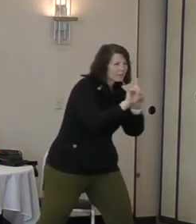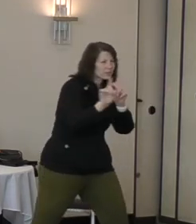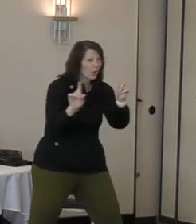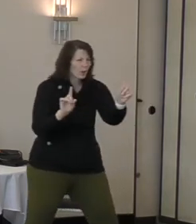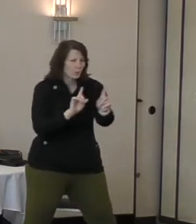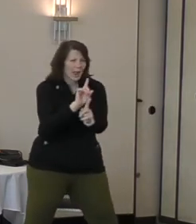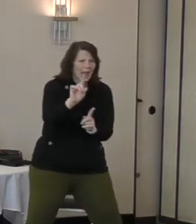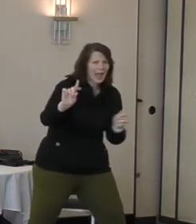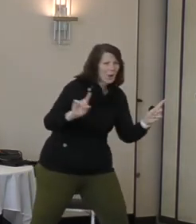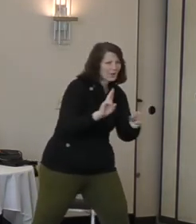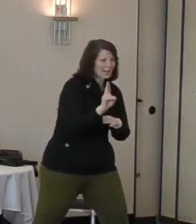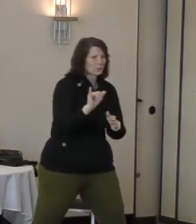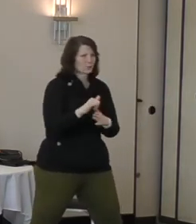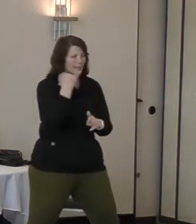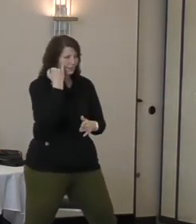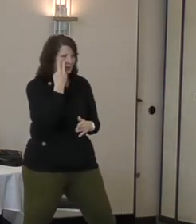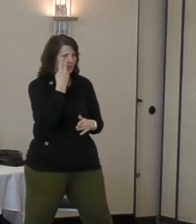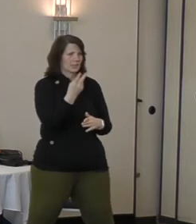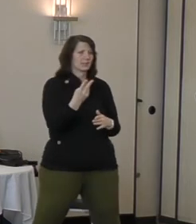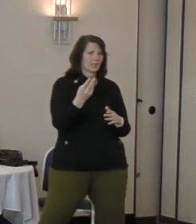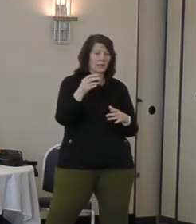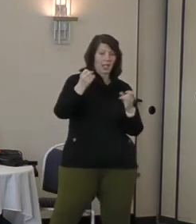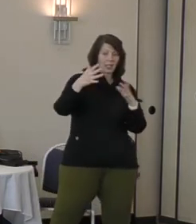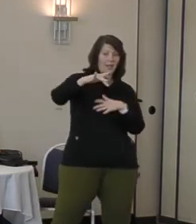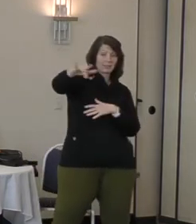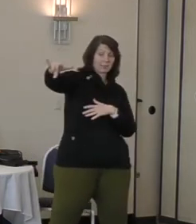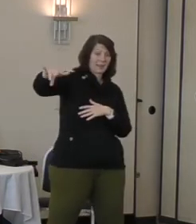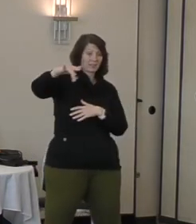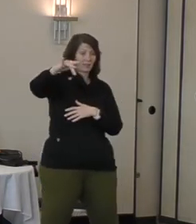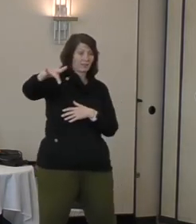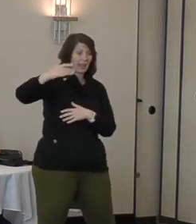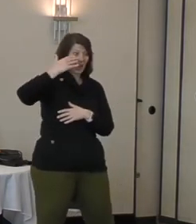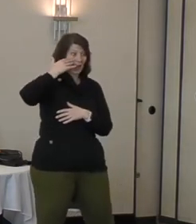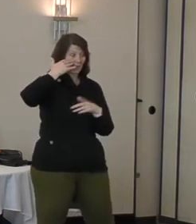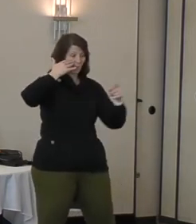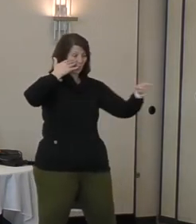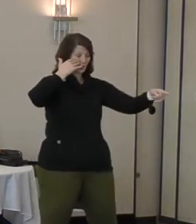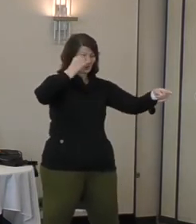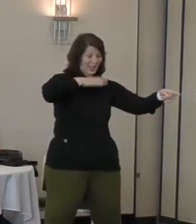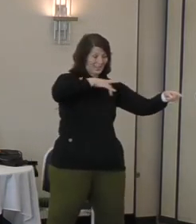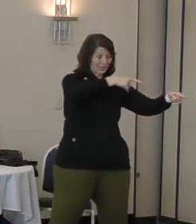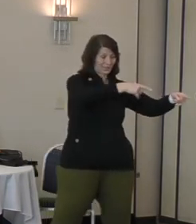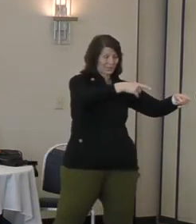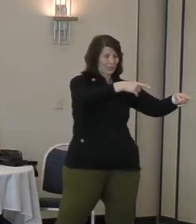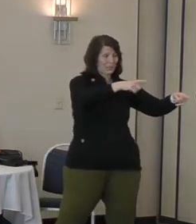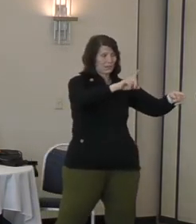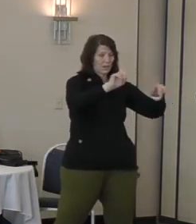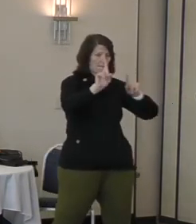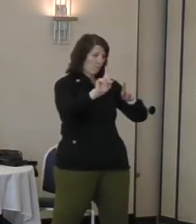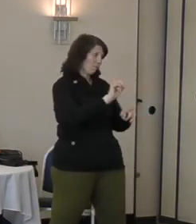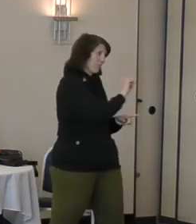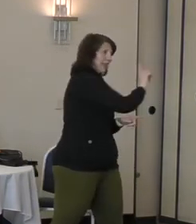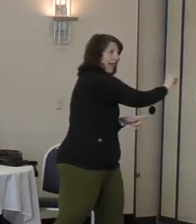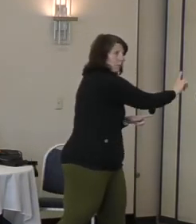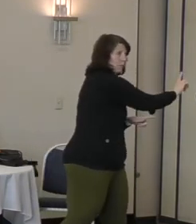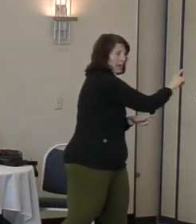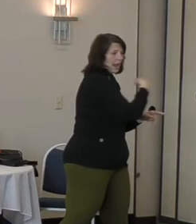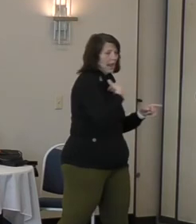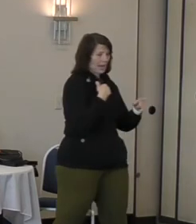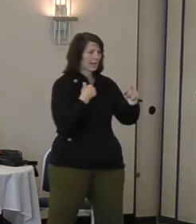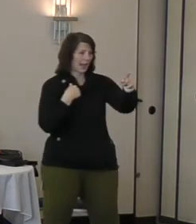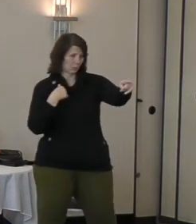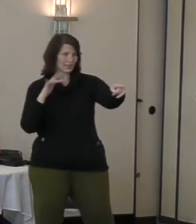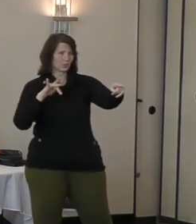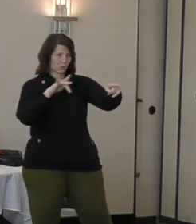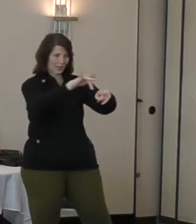use them. And if you see, hey, there's a ton of space over here, and I know you guys are here, move that way, right? And I'll get you into that